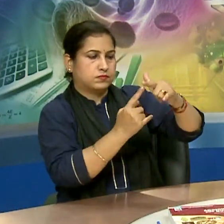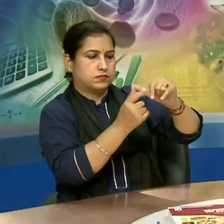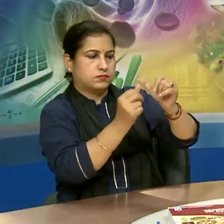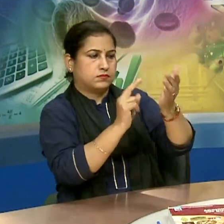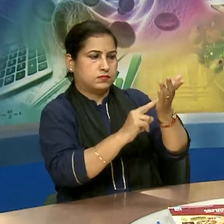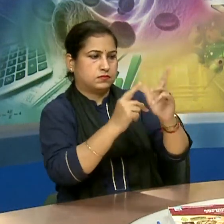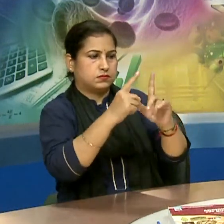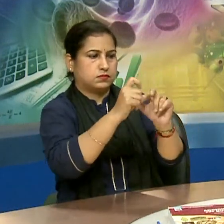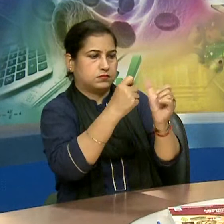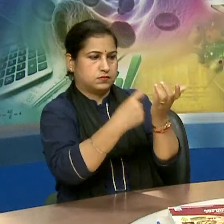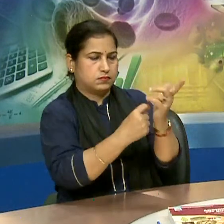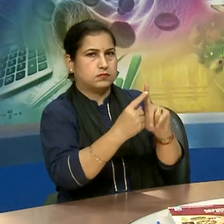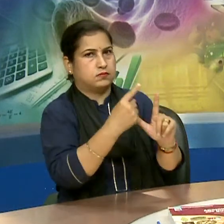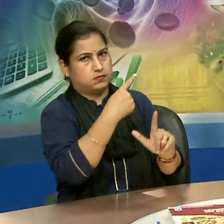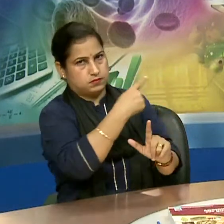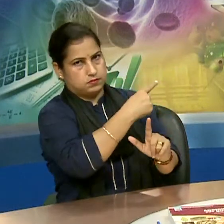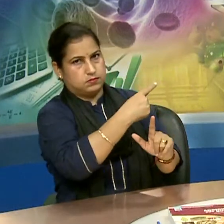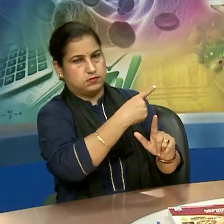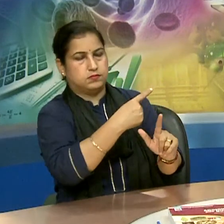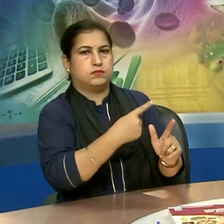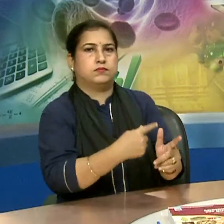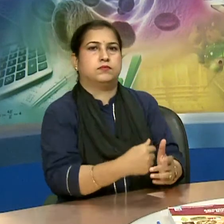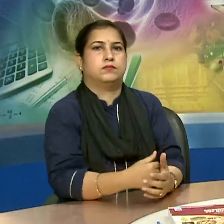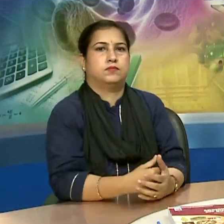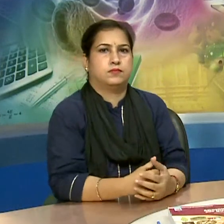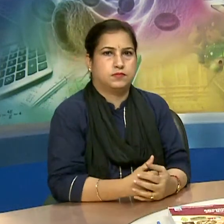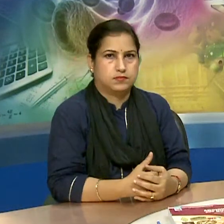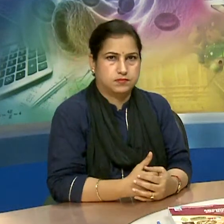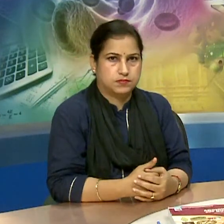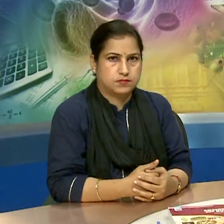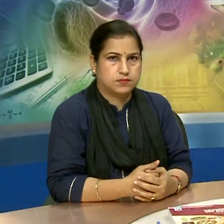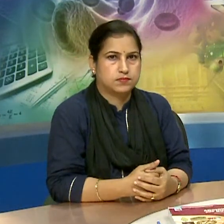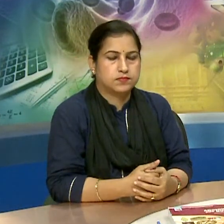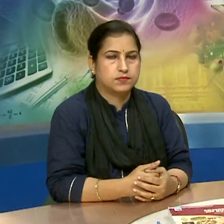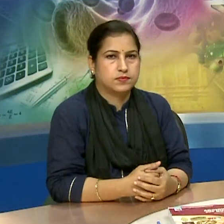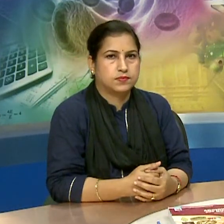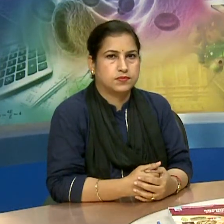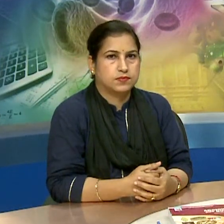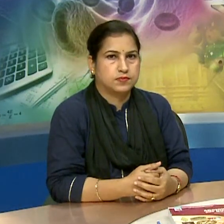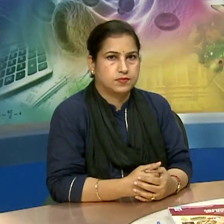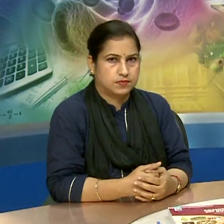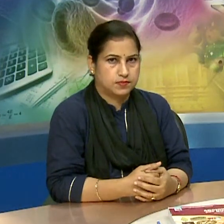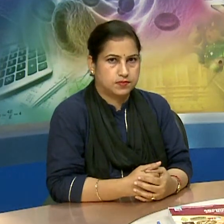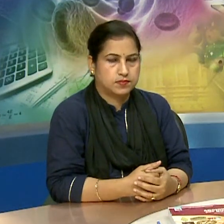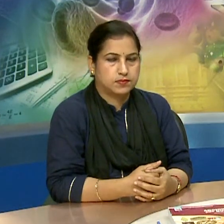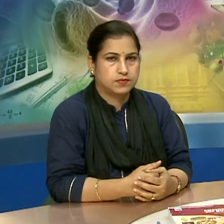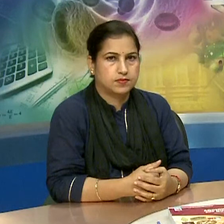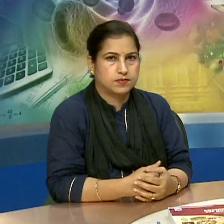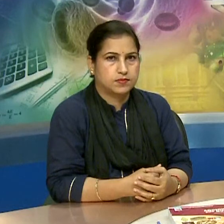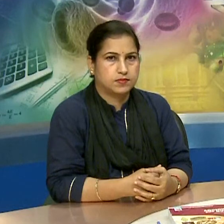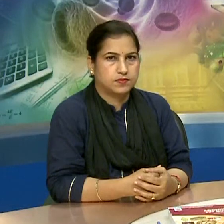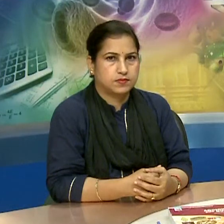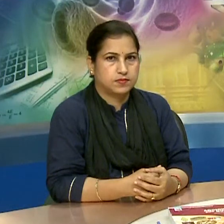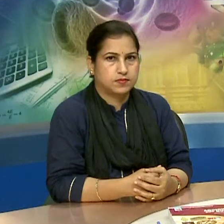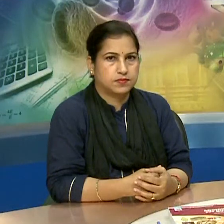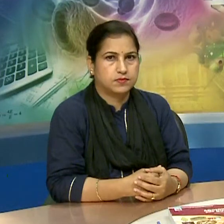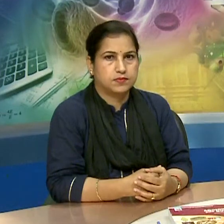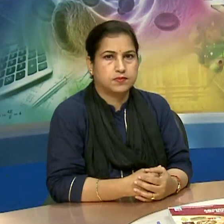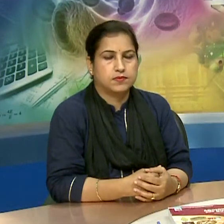Standard units are those who are accepted by all, and non-standard units are those who are accepted by some of